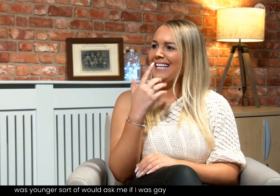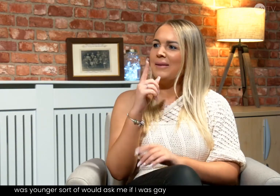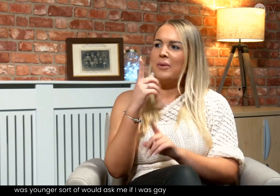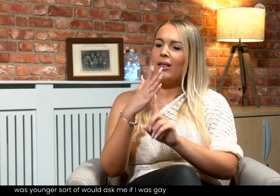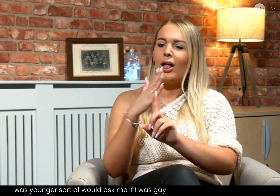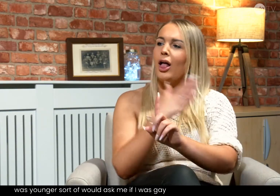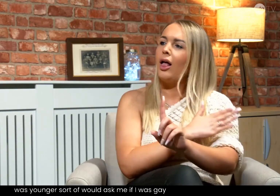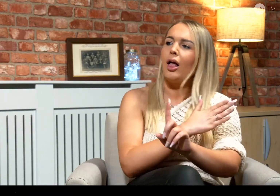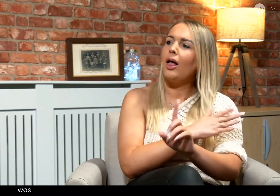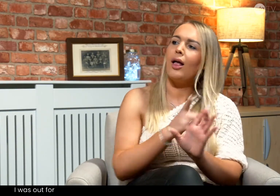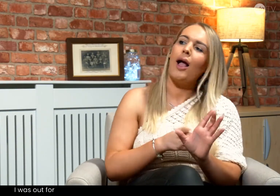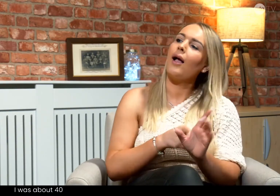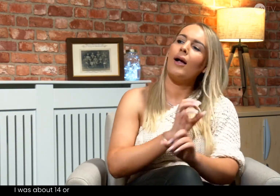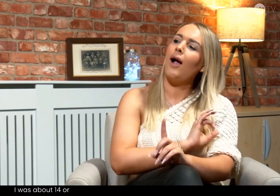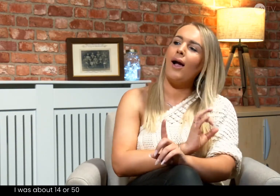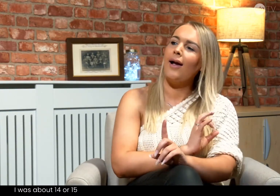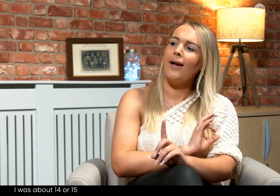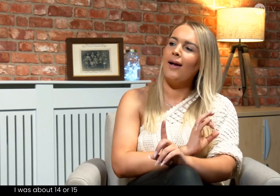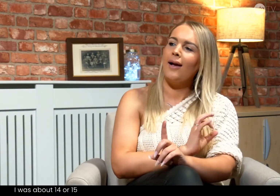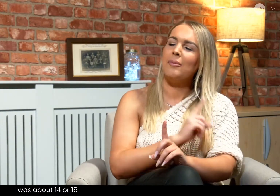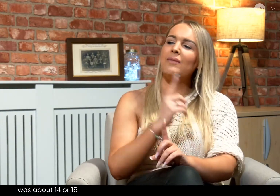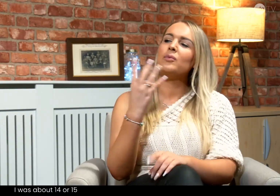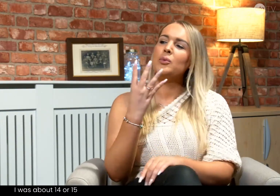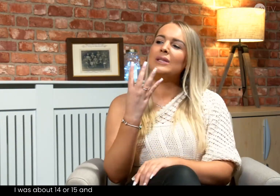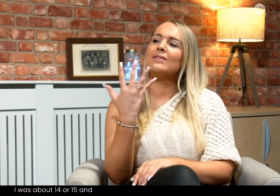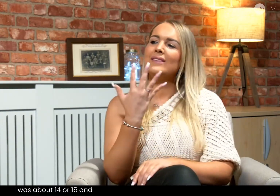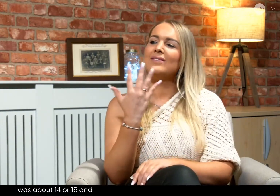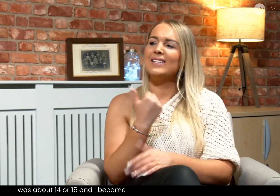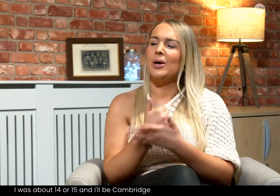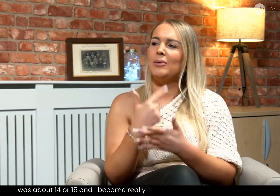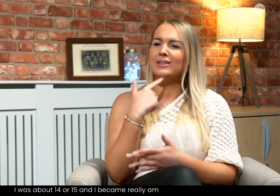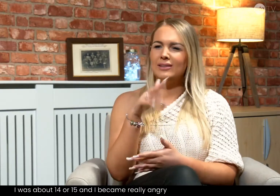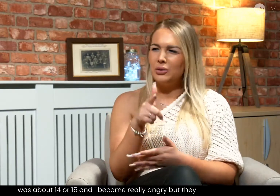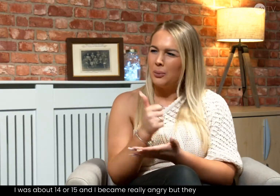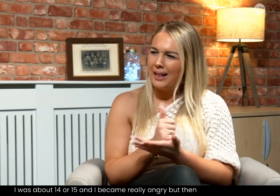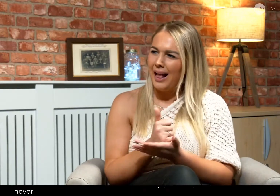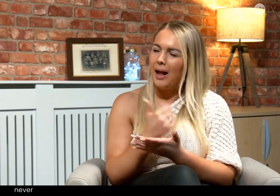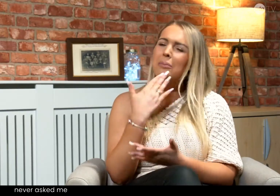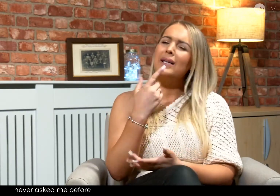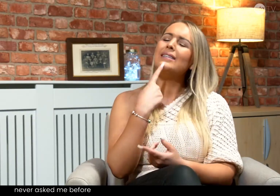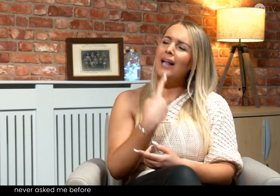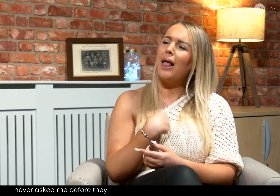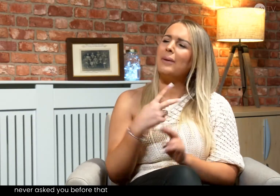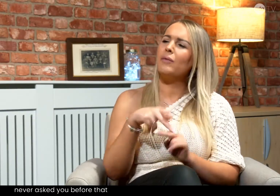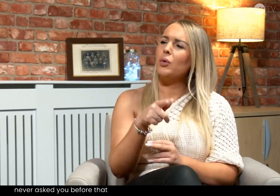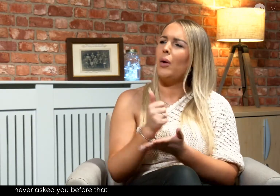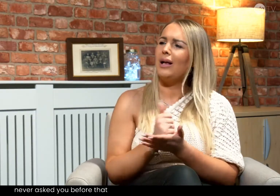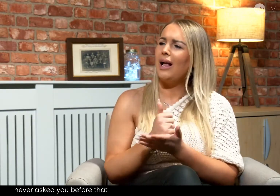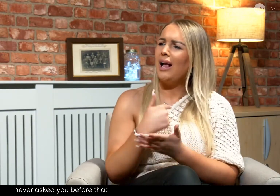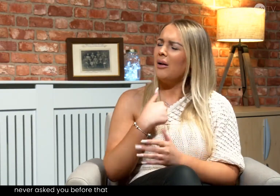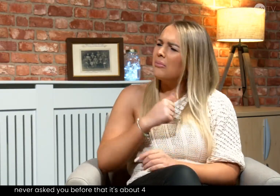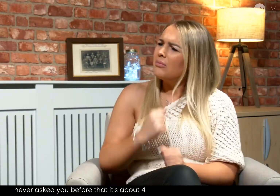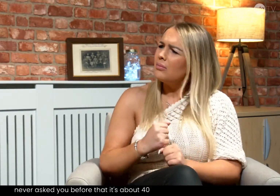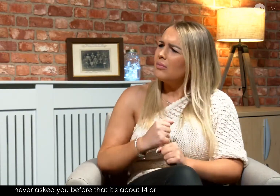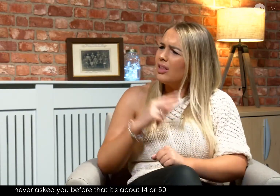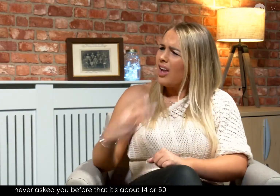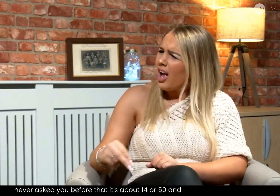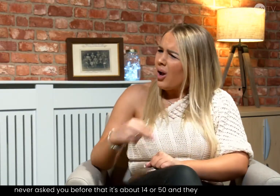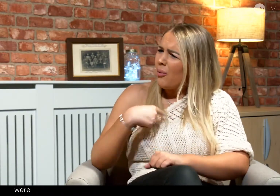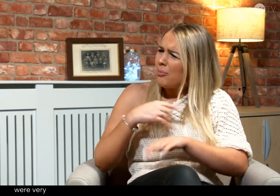or 15, and I became really angry, but they'd never asked me before that. So it was when I was about 14 or 15, and they were very supportive, and they said, you know, please tell me if you